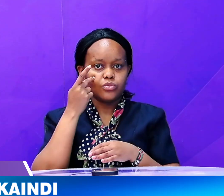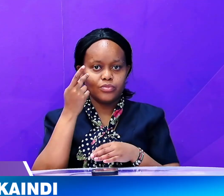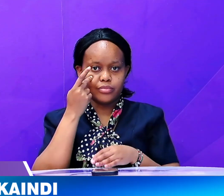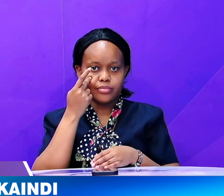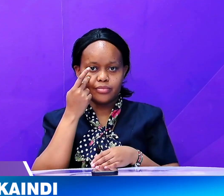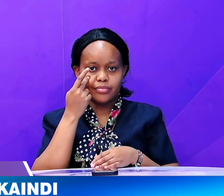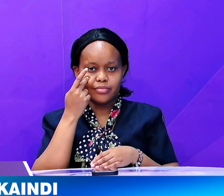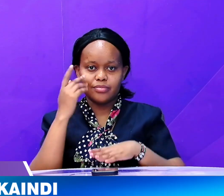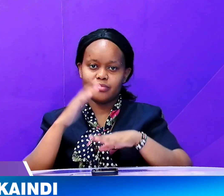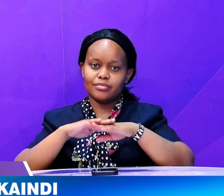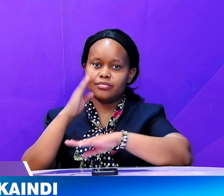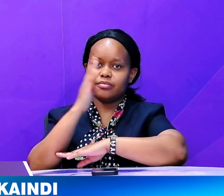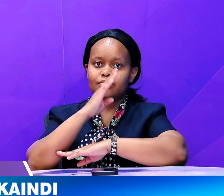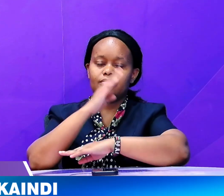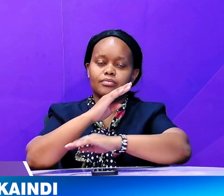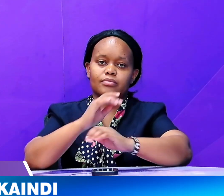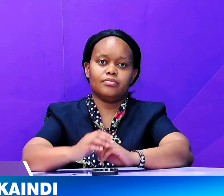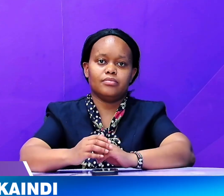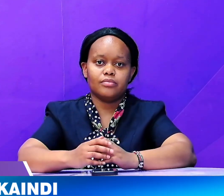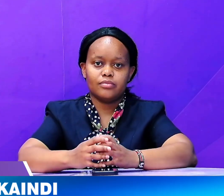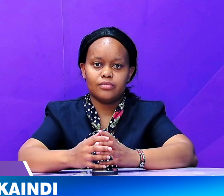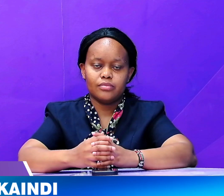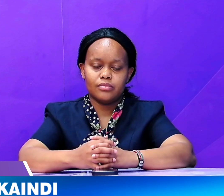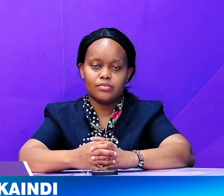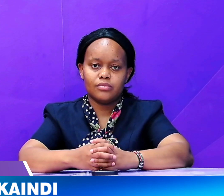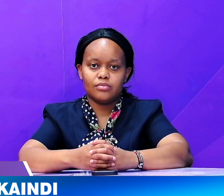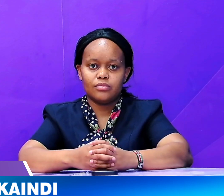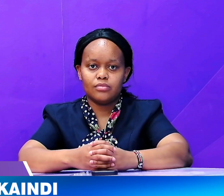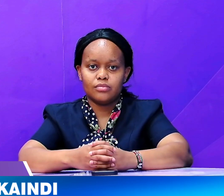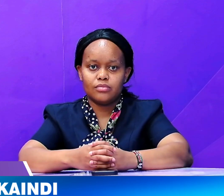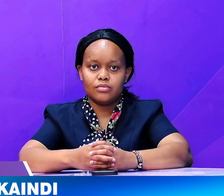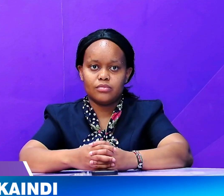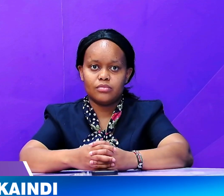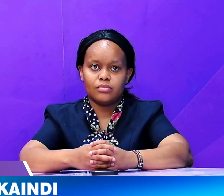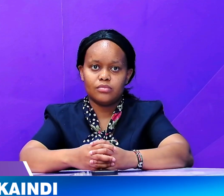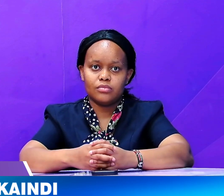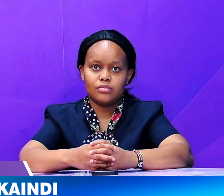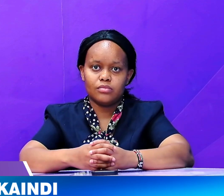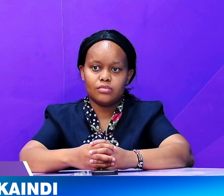My sign language interpreter voicing has been Esther Kendi. Enjoy the rest of the shows.